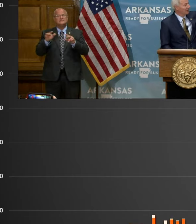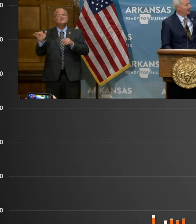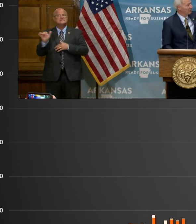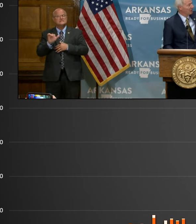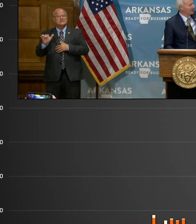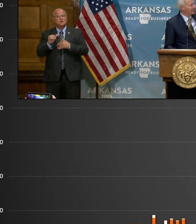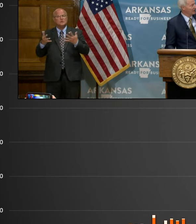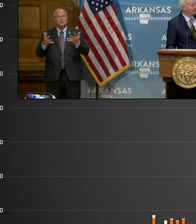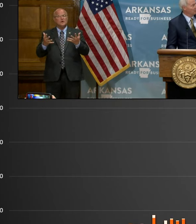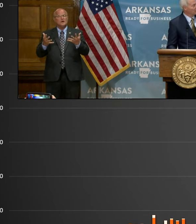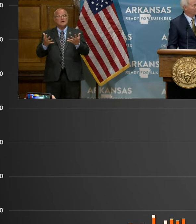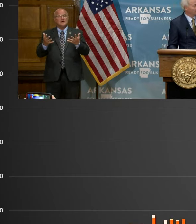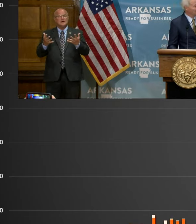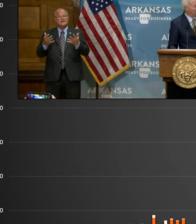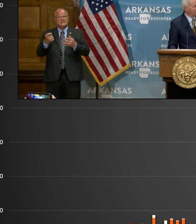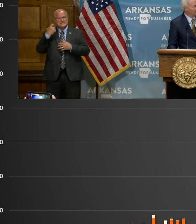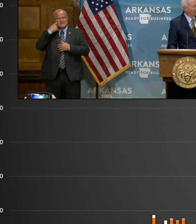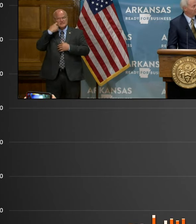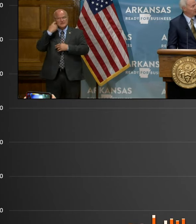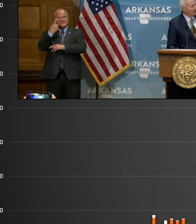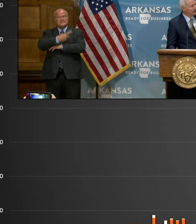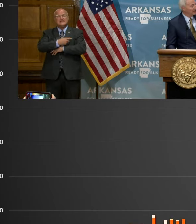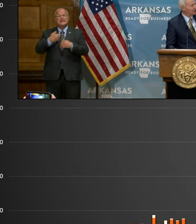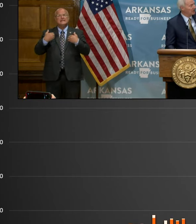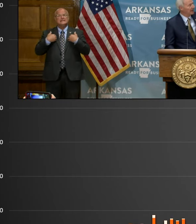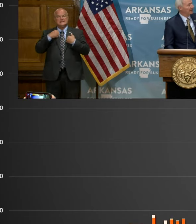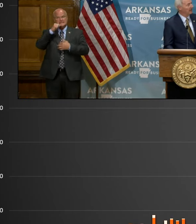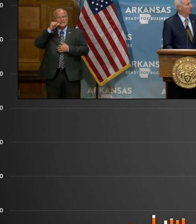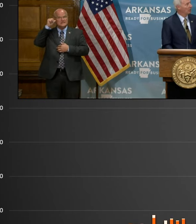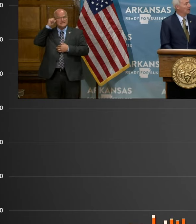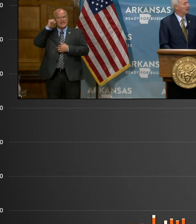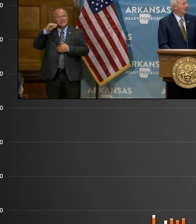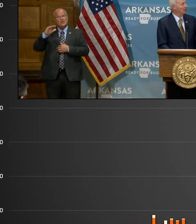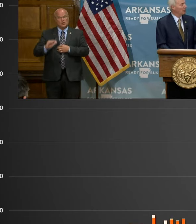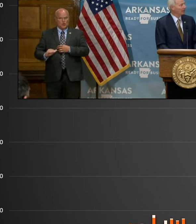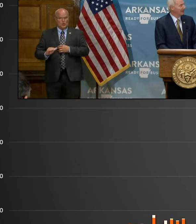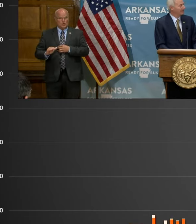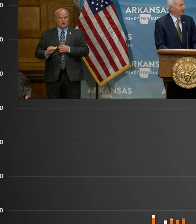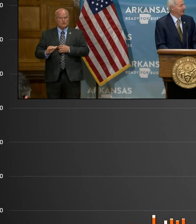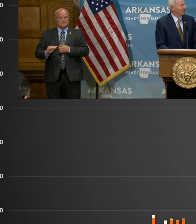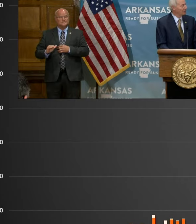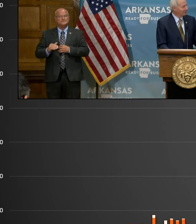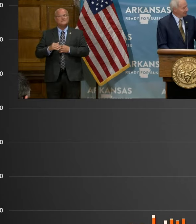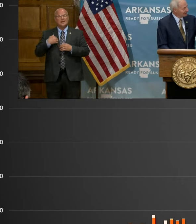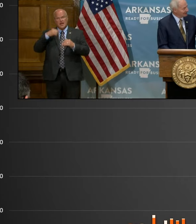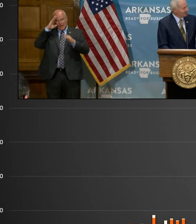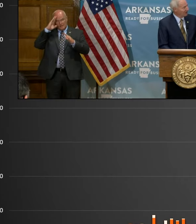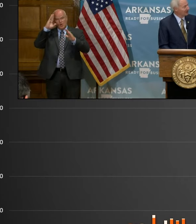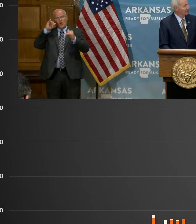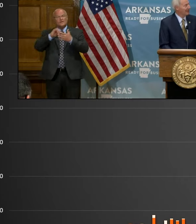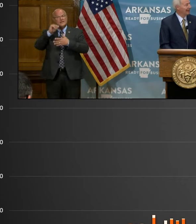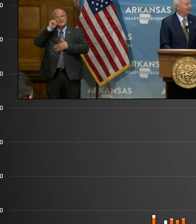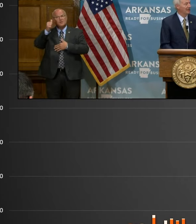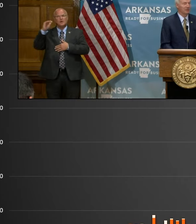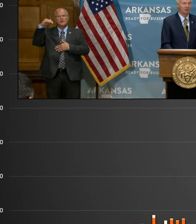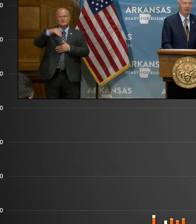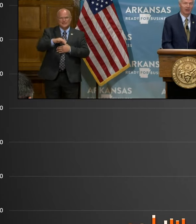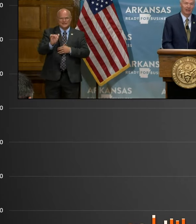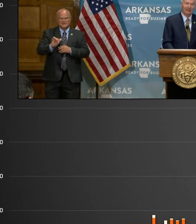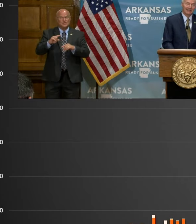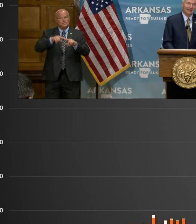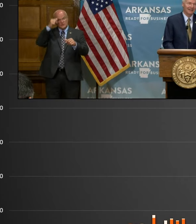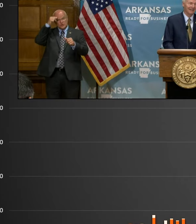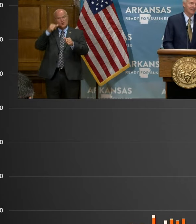similar to what it was in 2 previous days. We had yesterday at a lower level. I'm hopeful that tomorrow it'll go down, but as